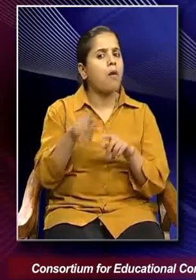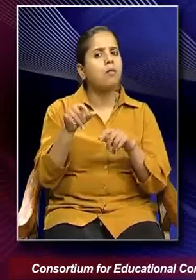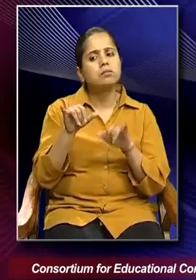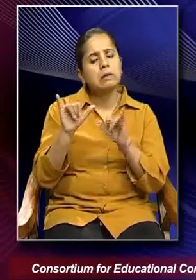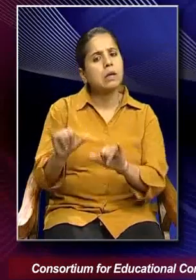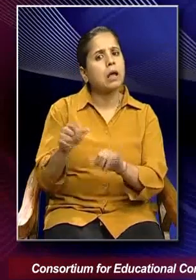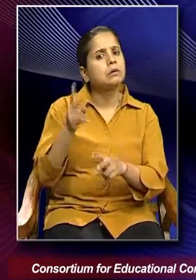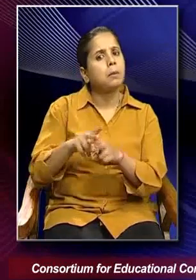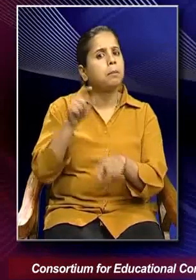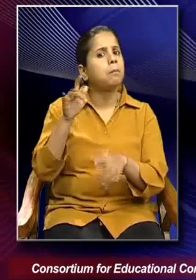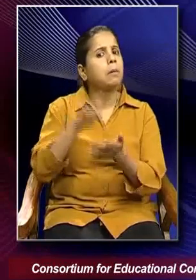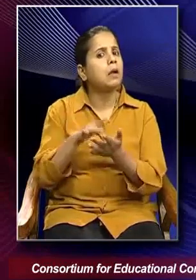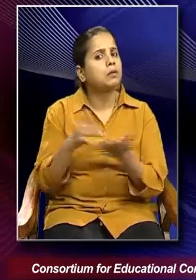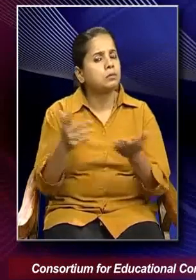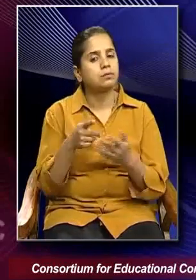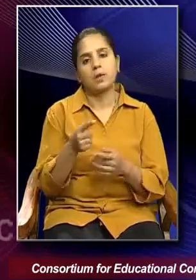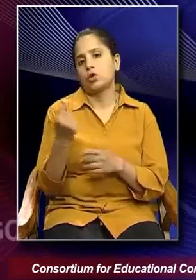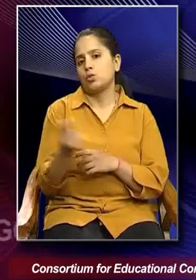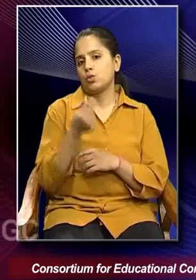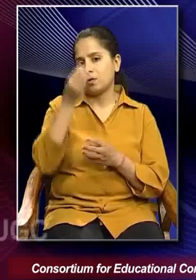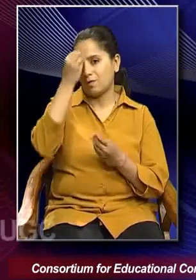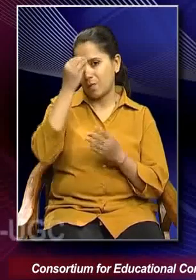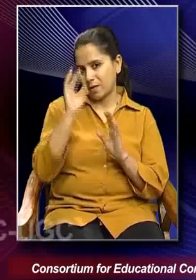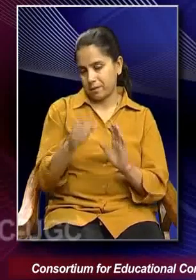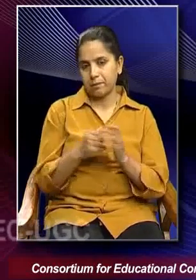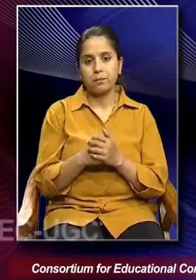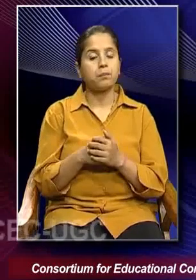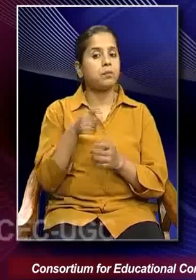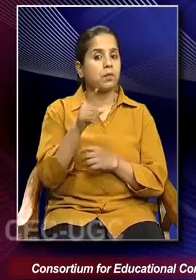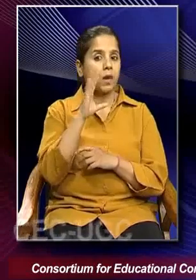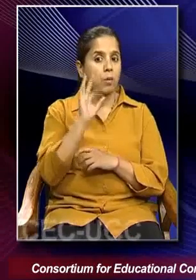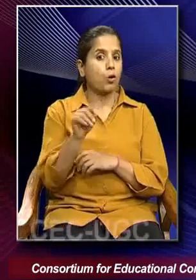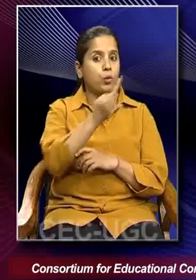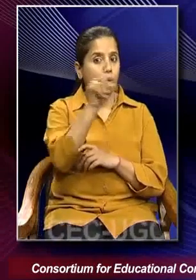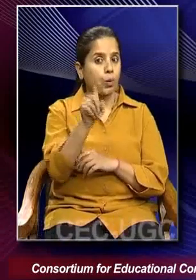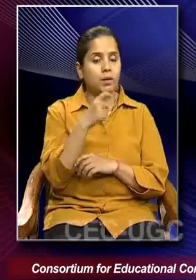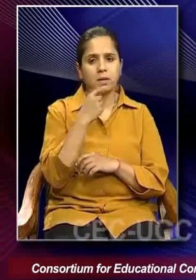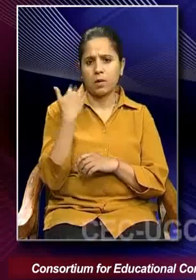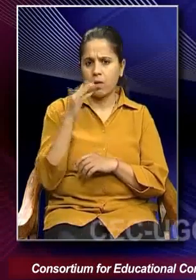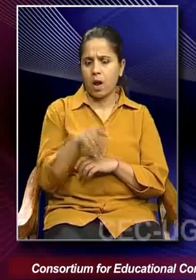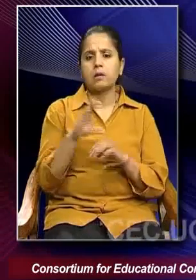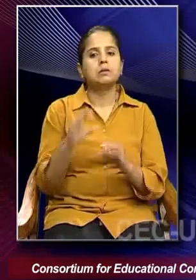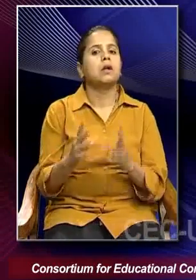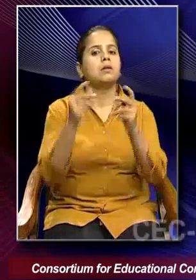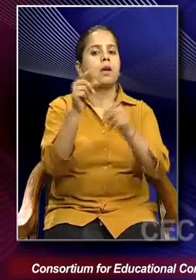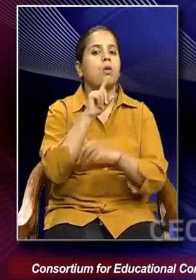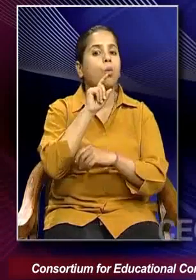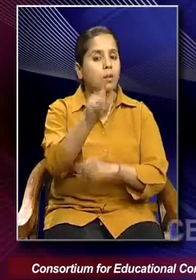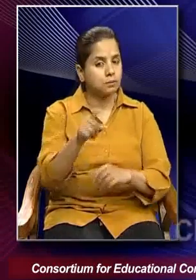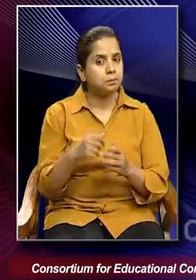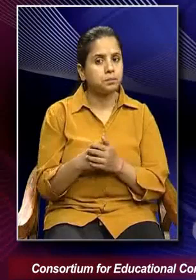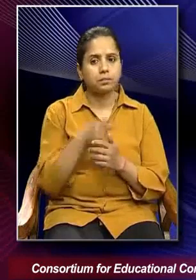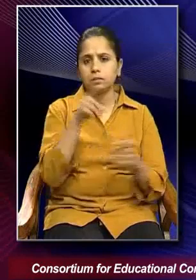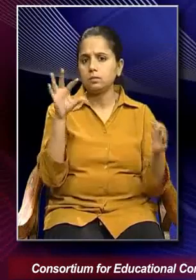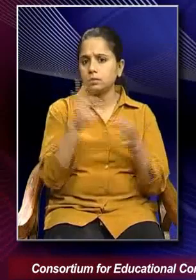of residence. So that is again a very useful information. And the another important question which is asked in the census is